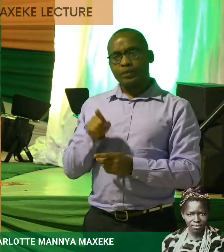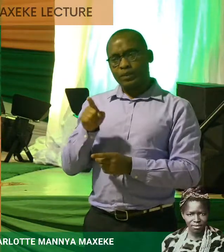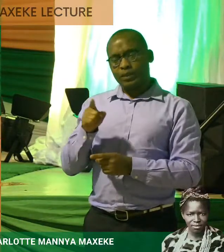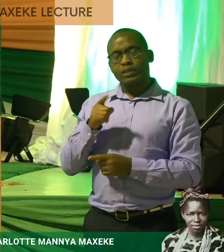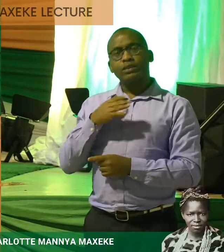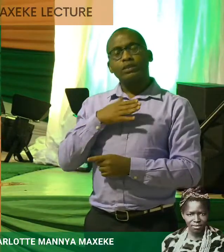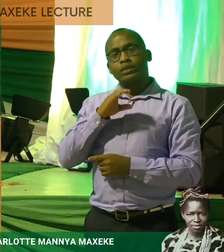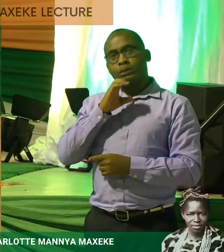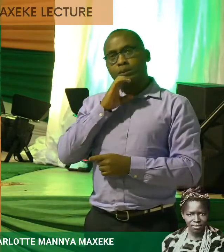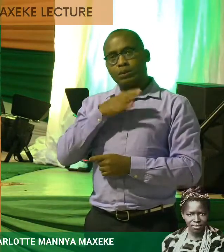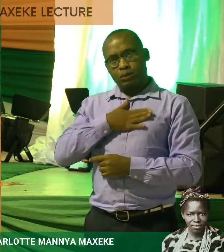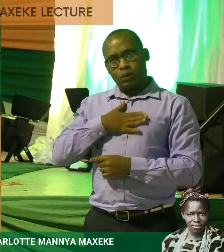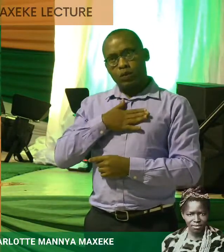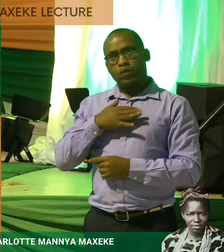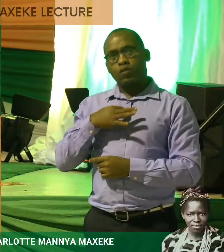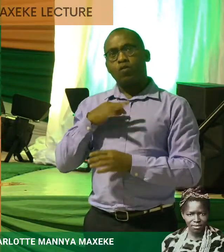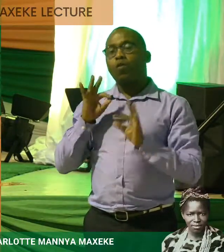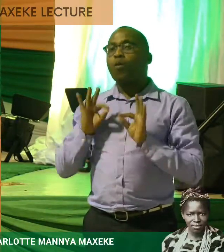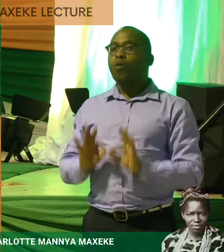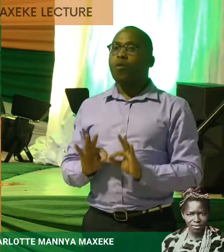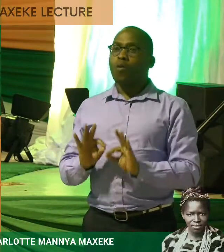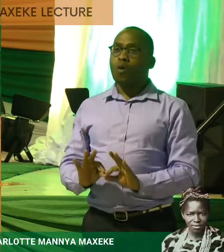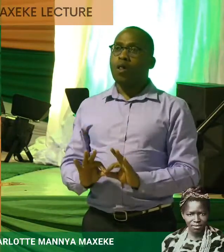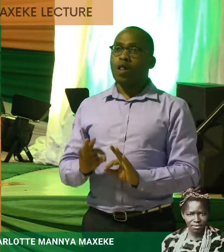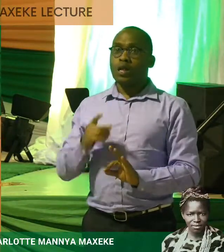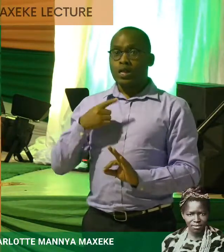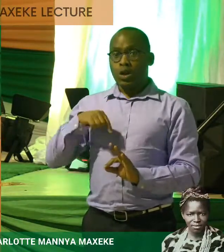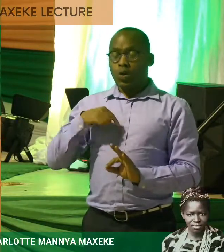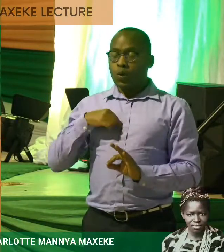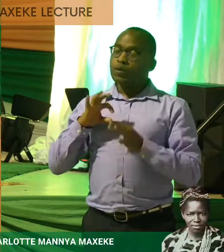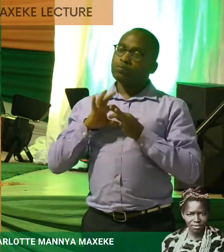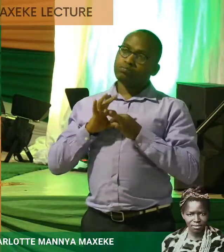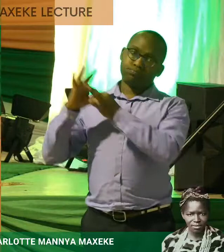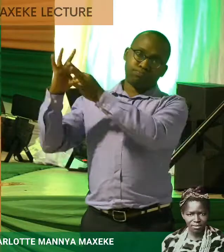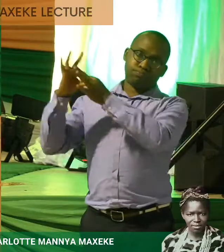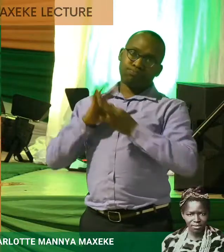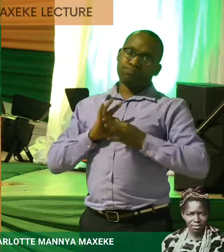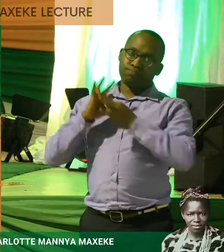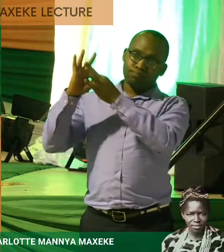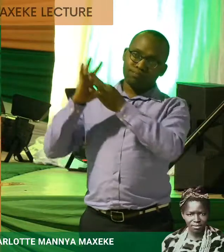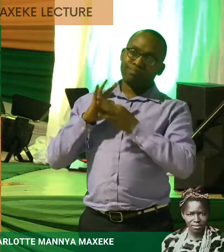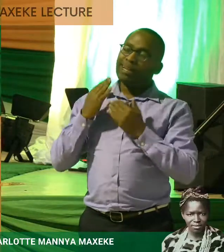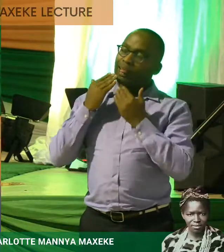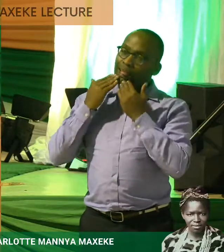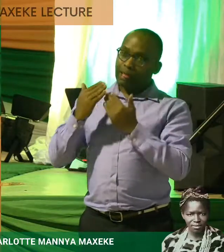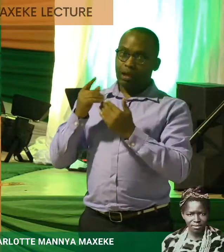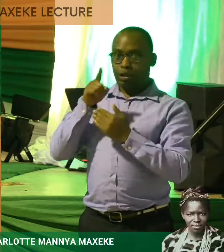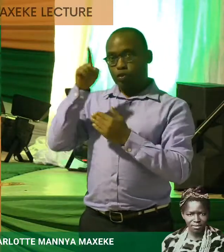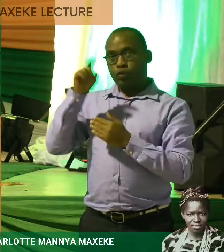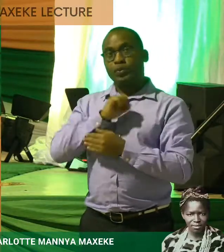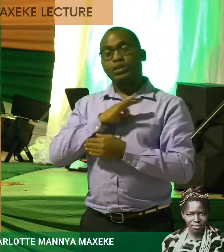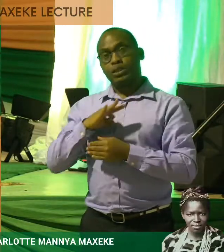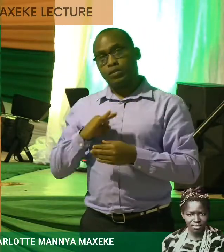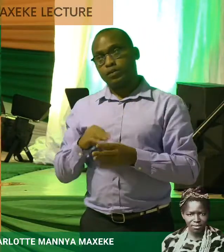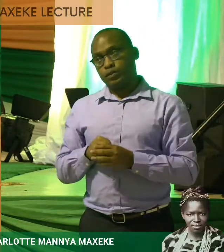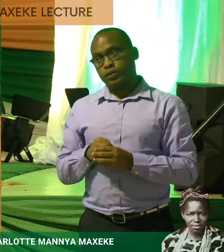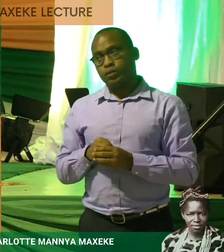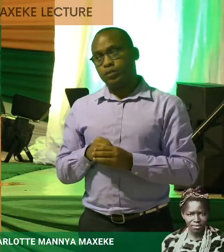ziphatha kakuhle kakhulu thina bantu basebenzisana nazo ndiyabulela kakhulu